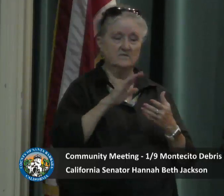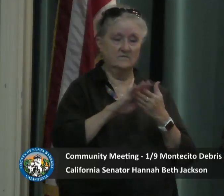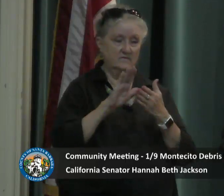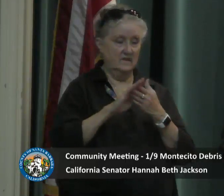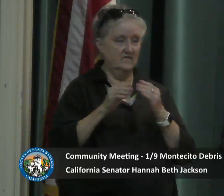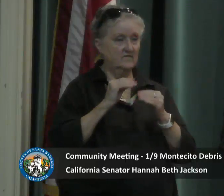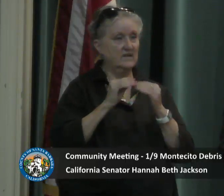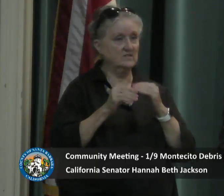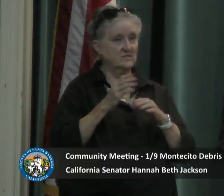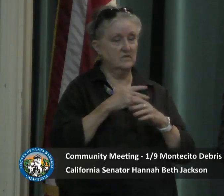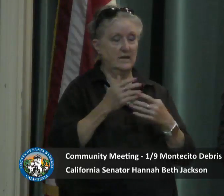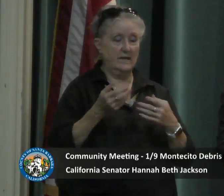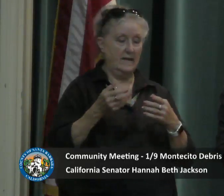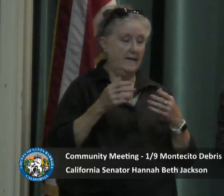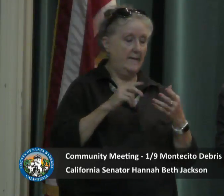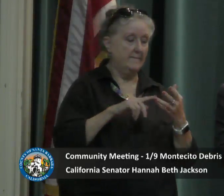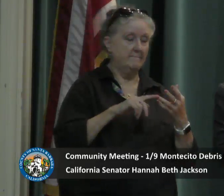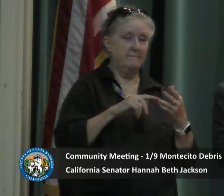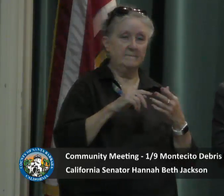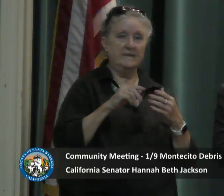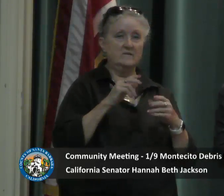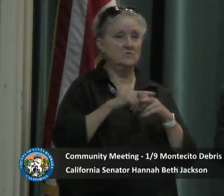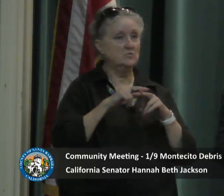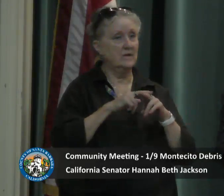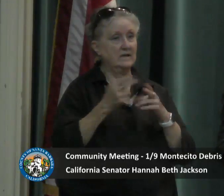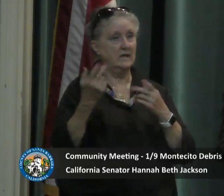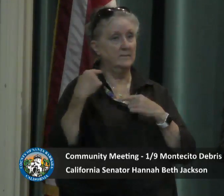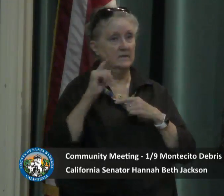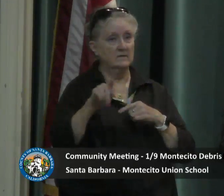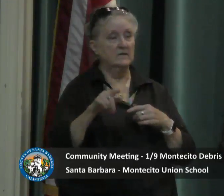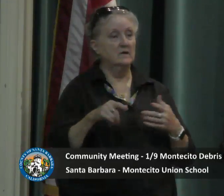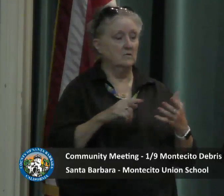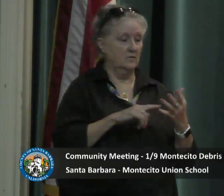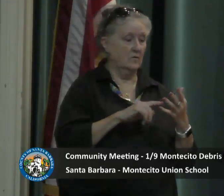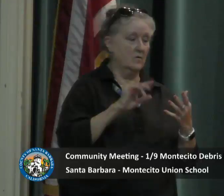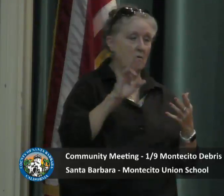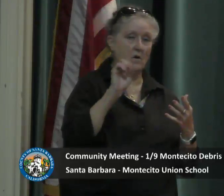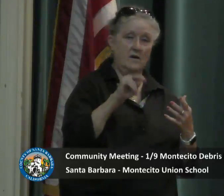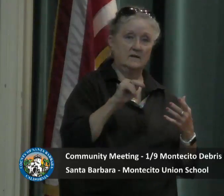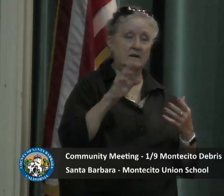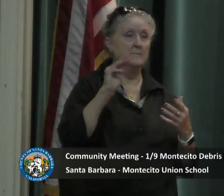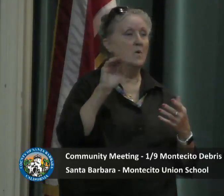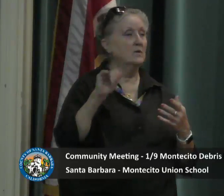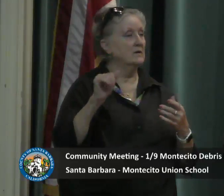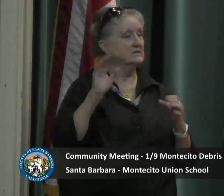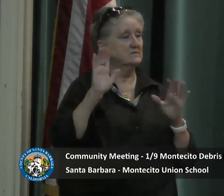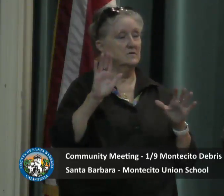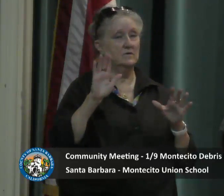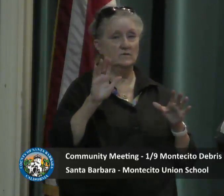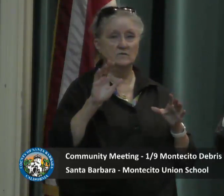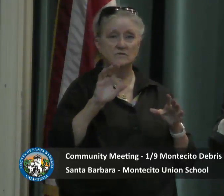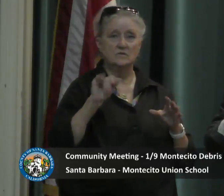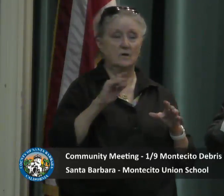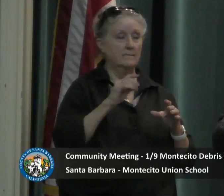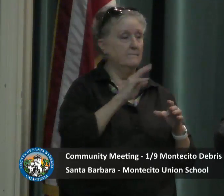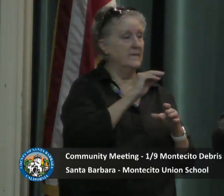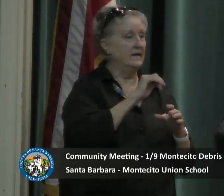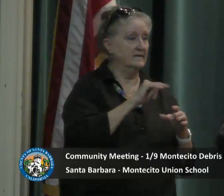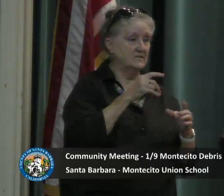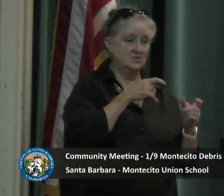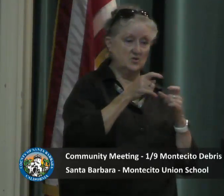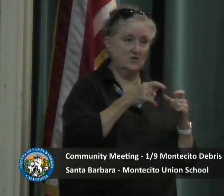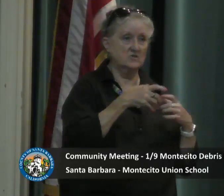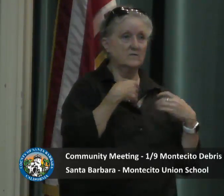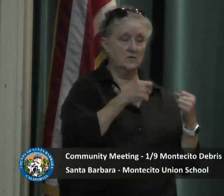had Amtrak coming in, we've got Ron here, Mona's doing an amazing job, Matt is in charge of